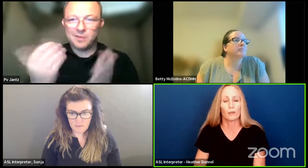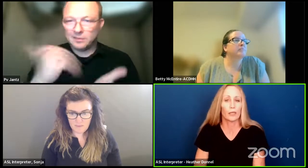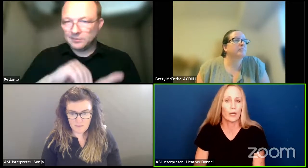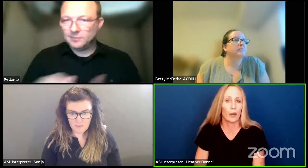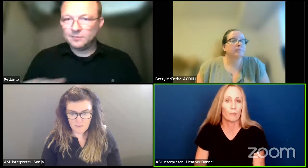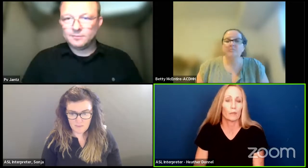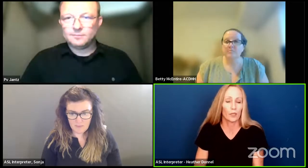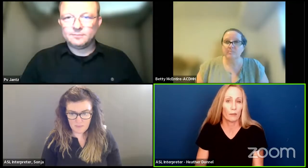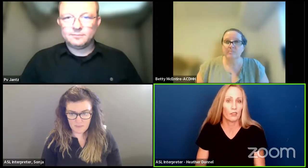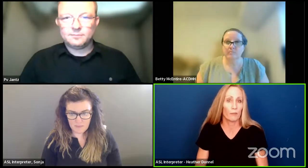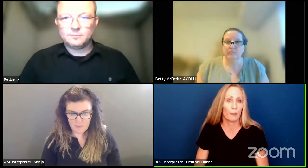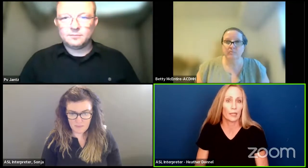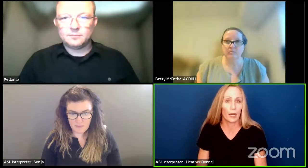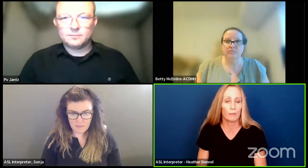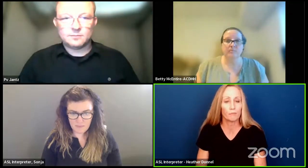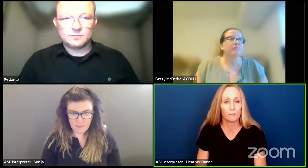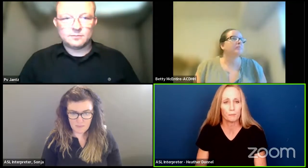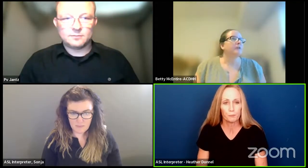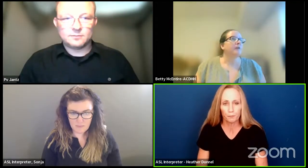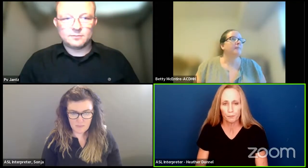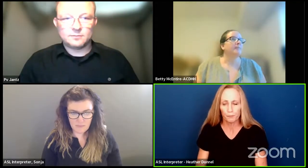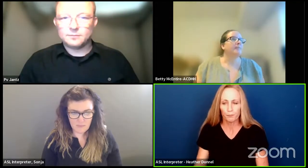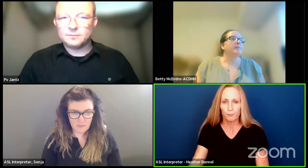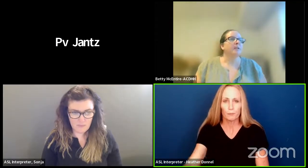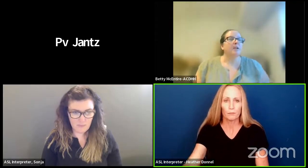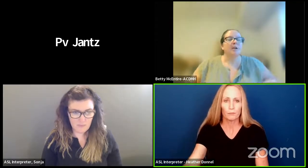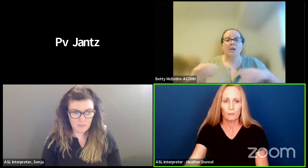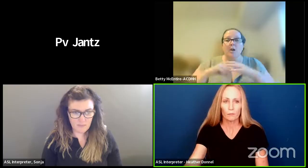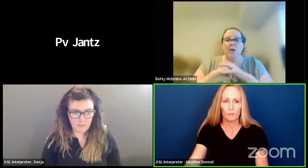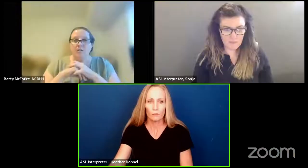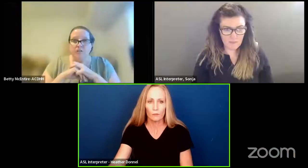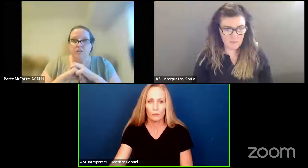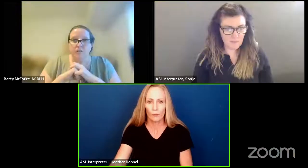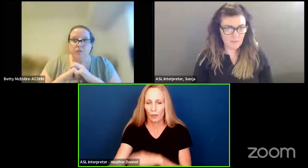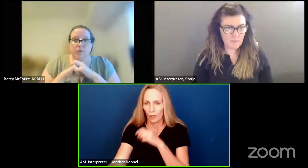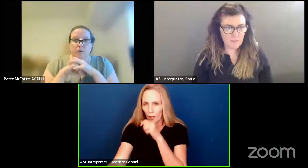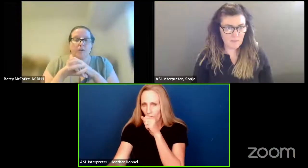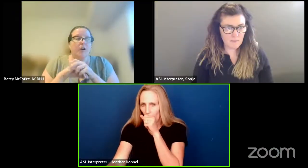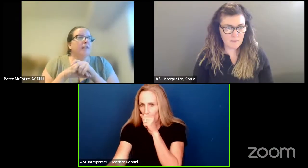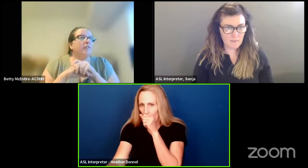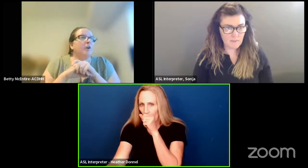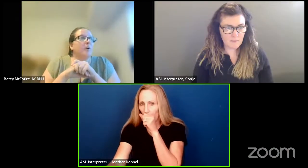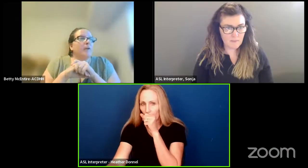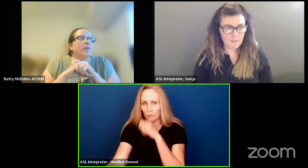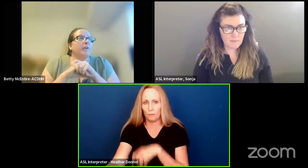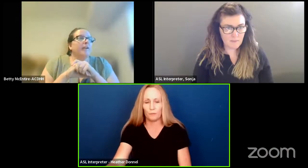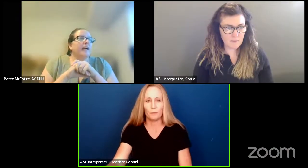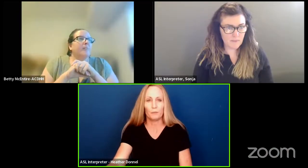for the information public again.